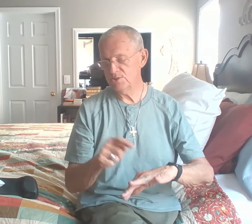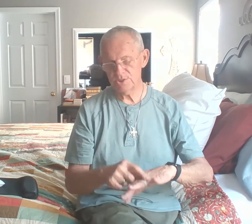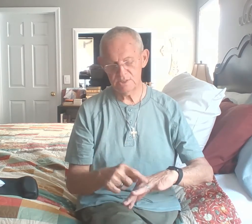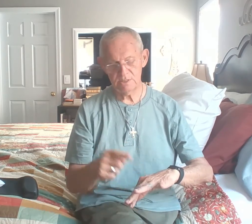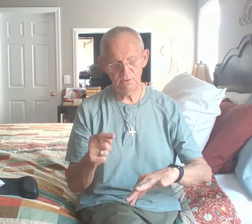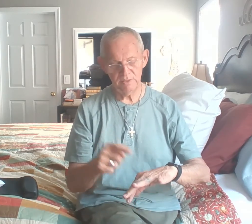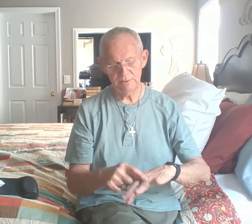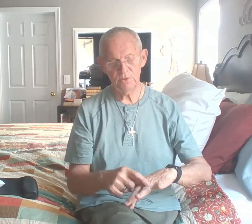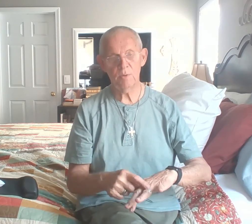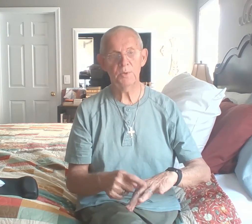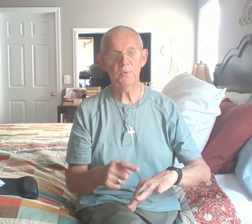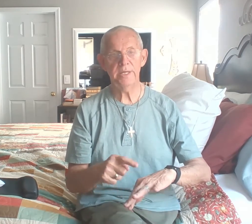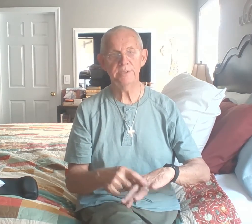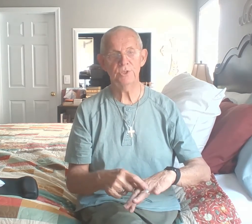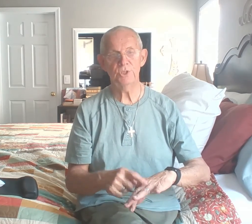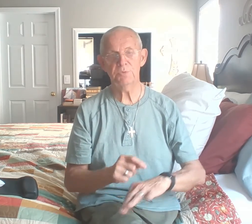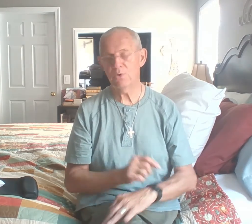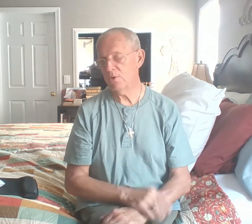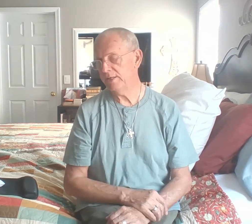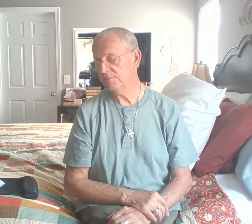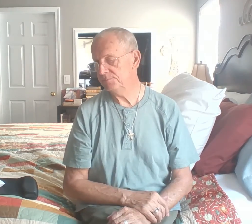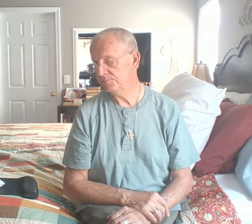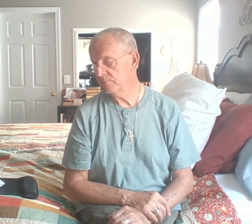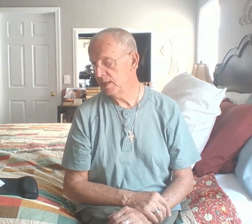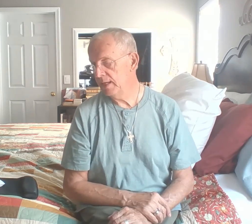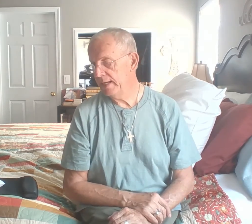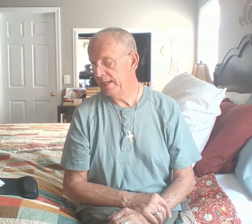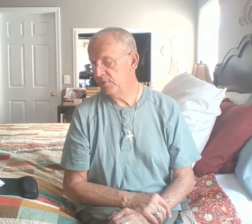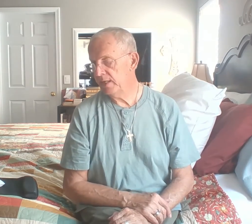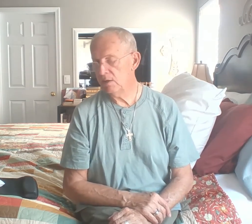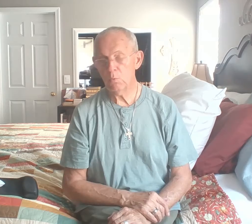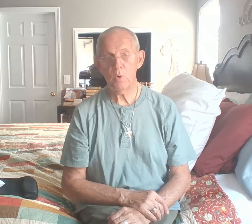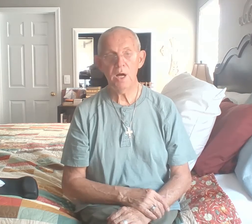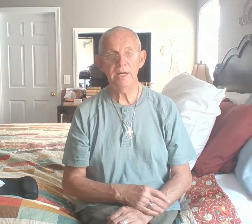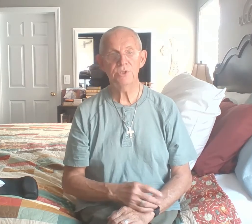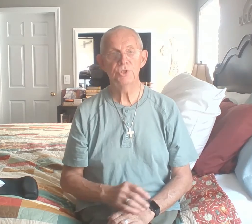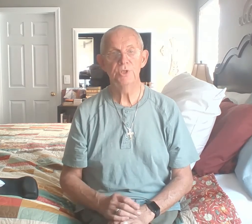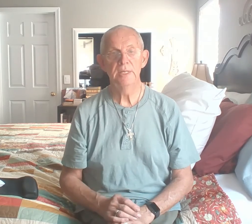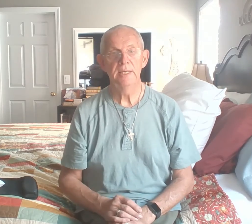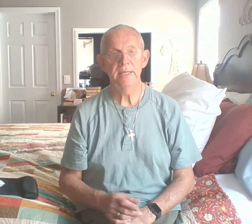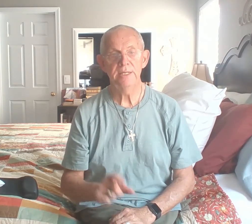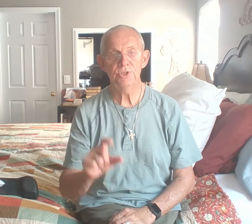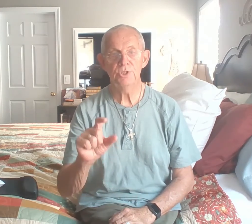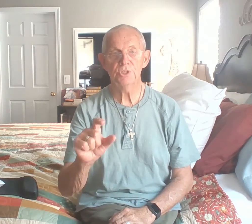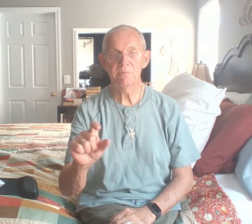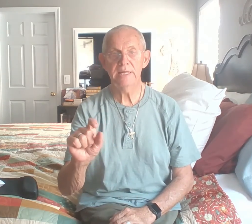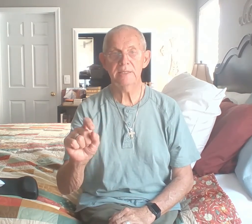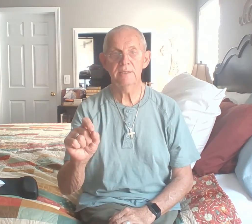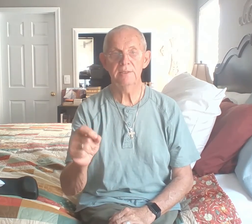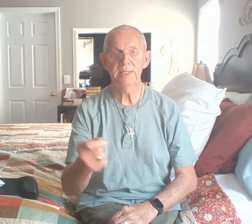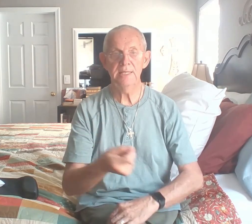just normal rings, you just point. Then watch is you just make this,